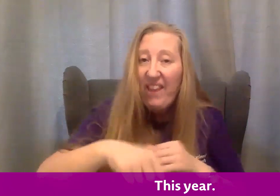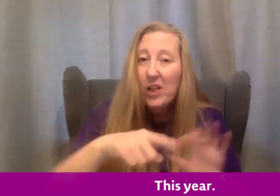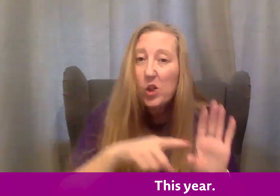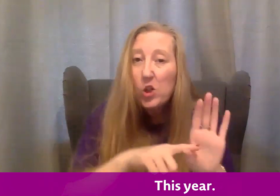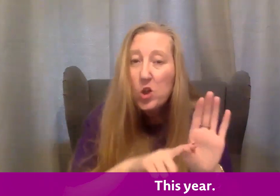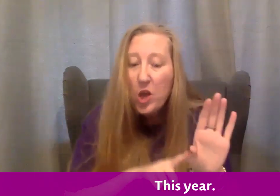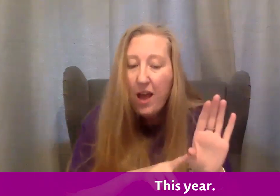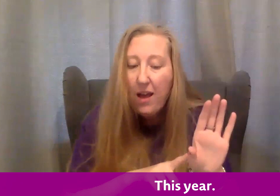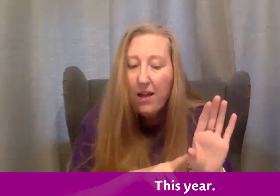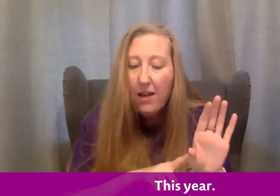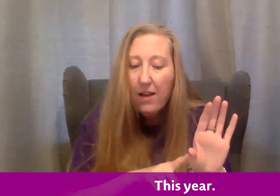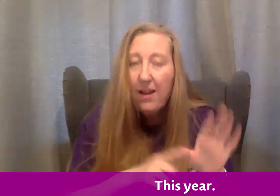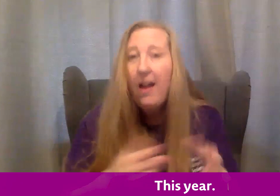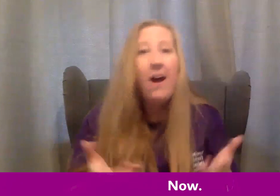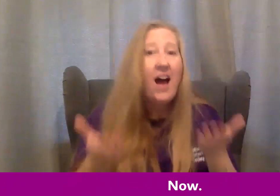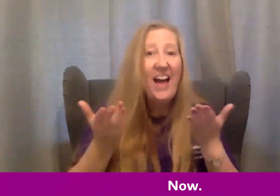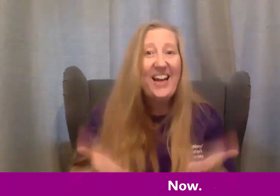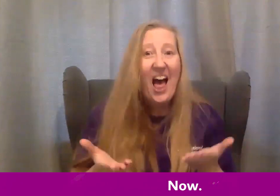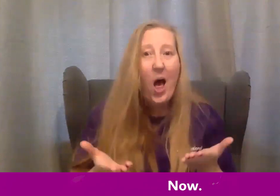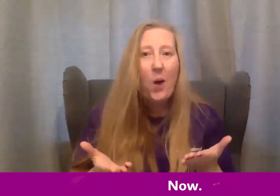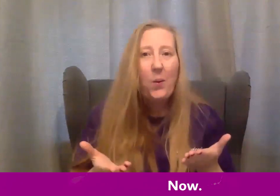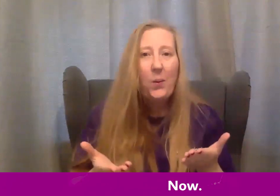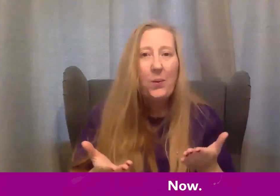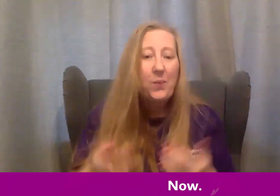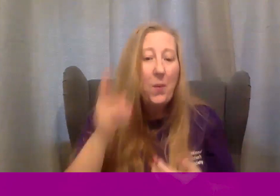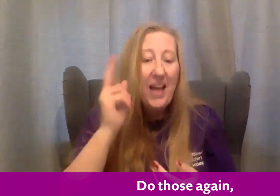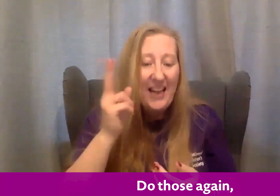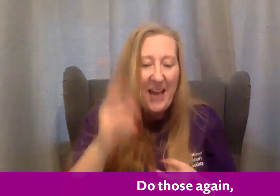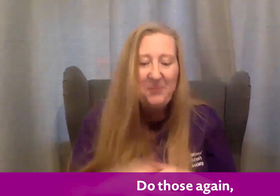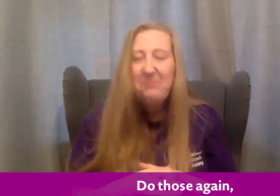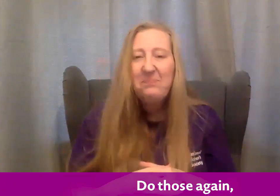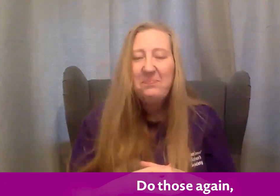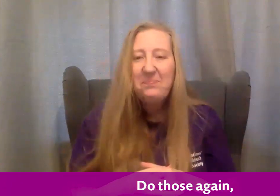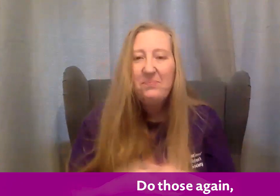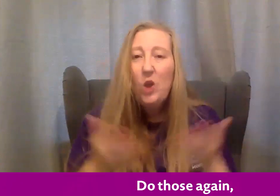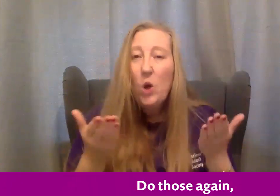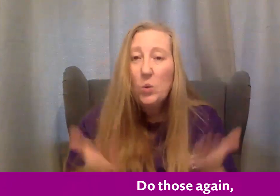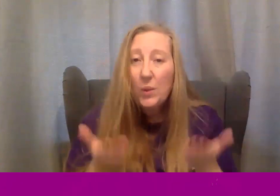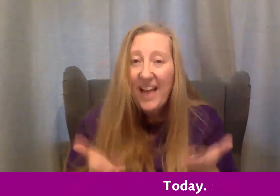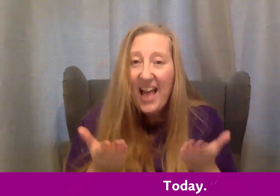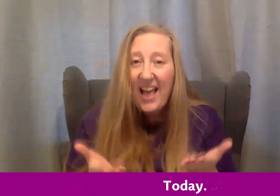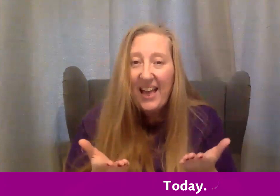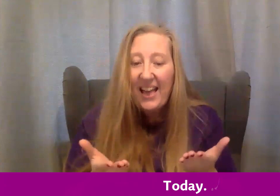This year. Now. Now. Do those again. Today.